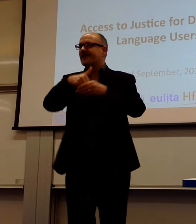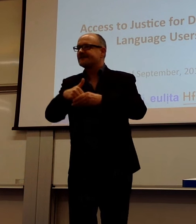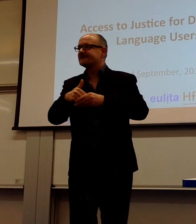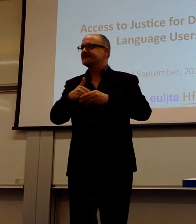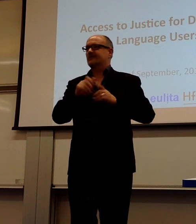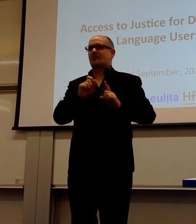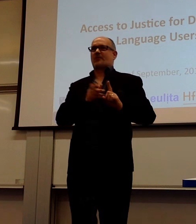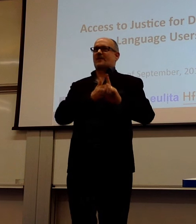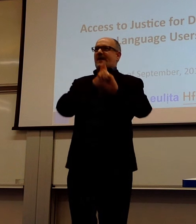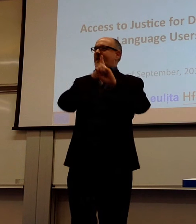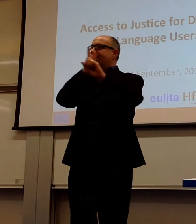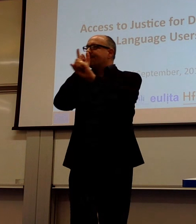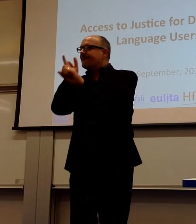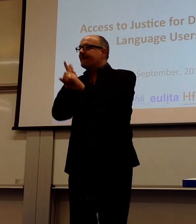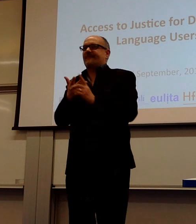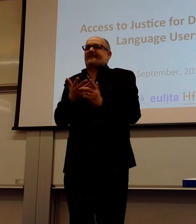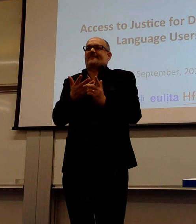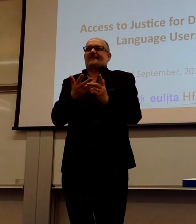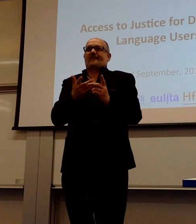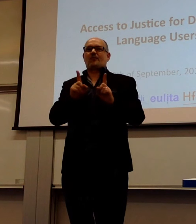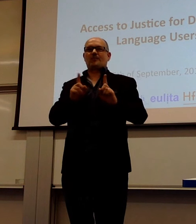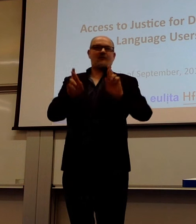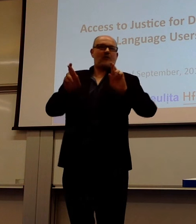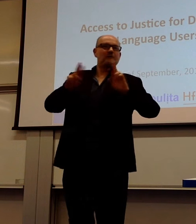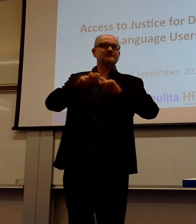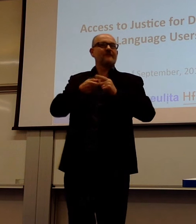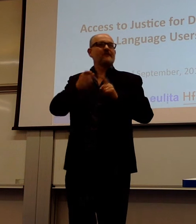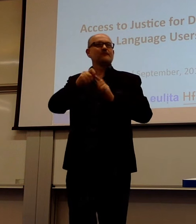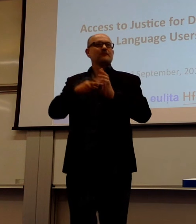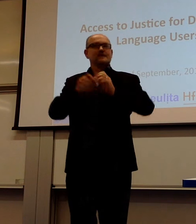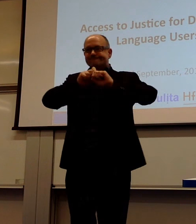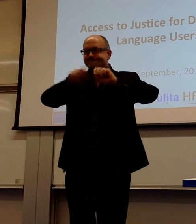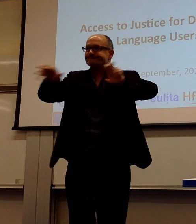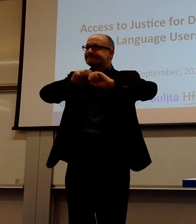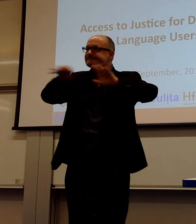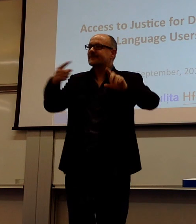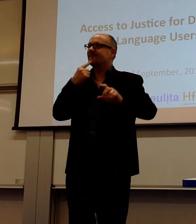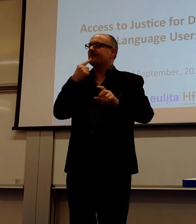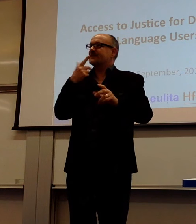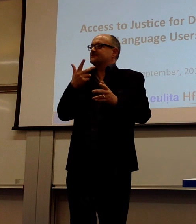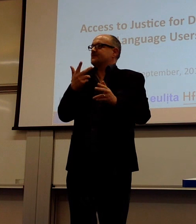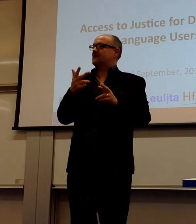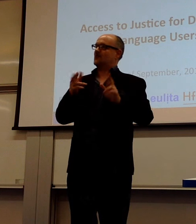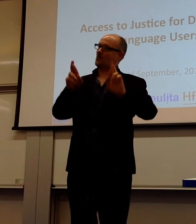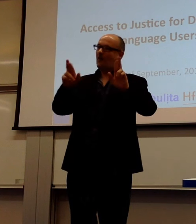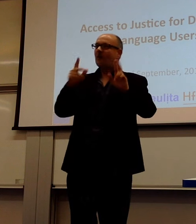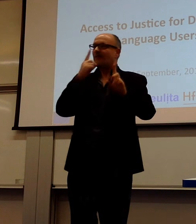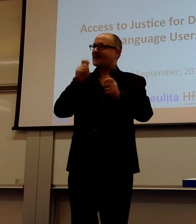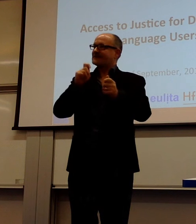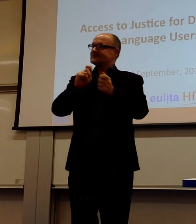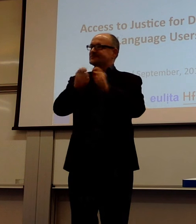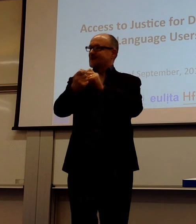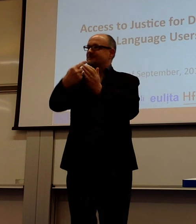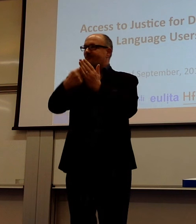from, where it starts, who's involved, what the aims of the project are, what the hopes of the project are in terms of information